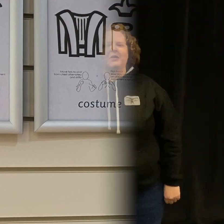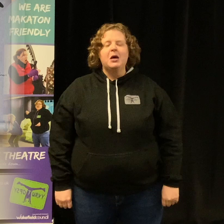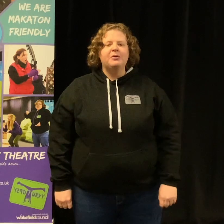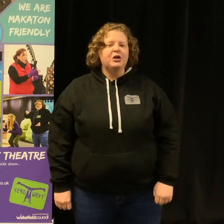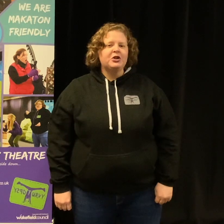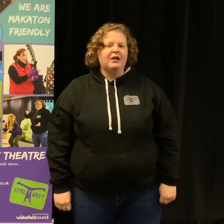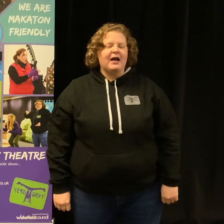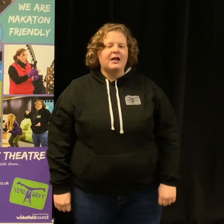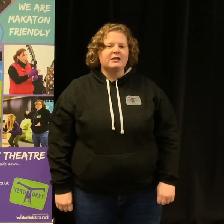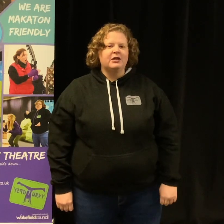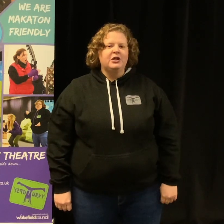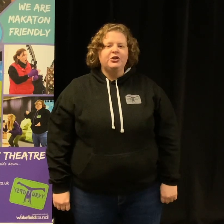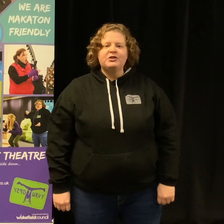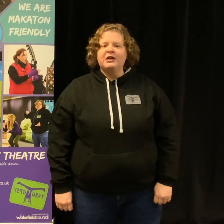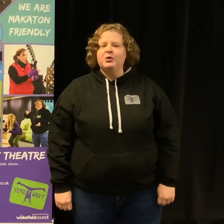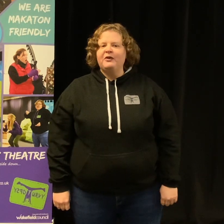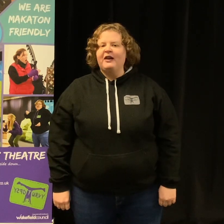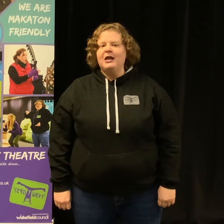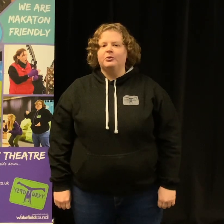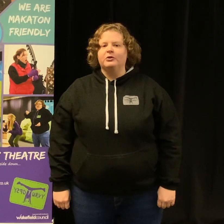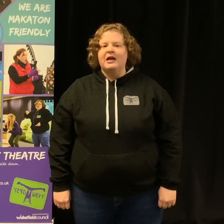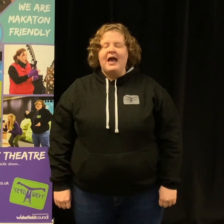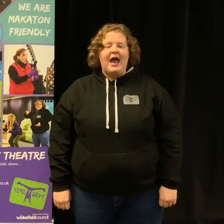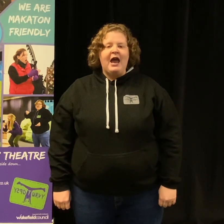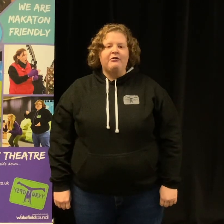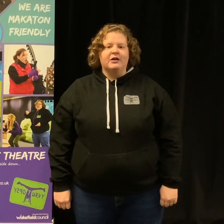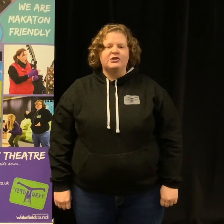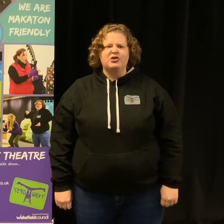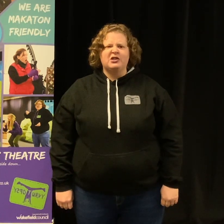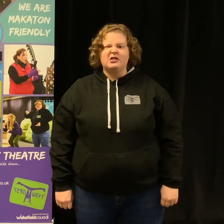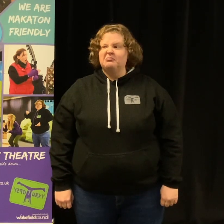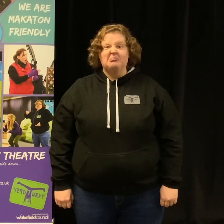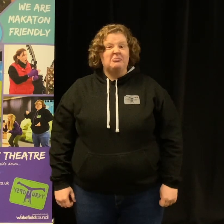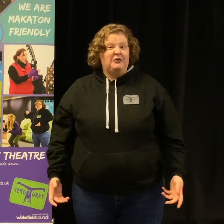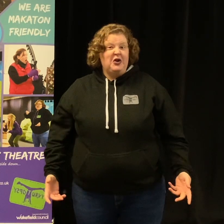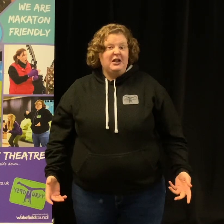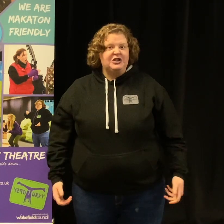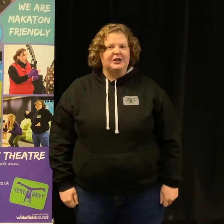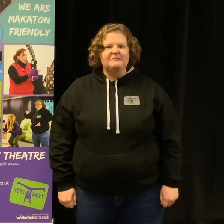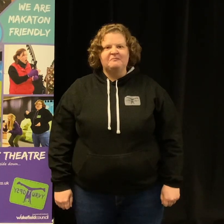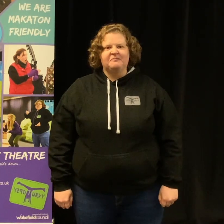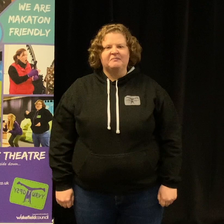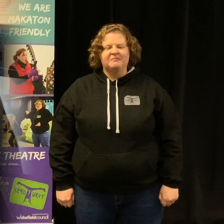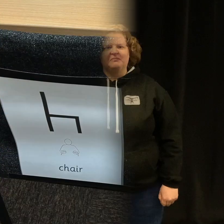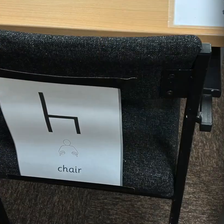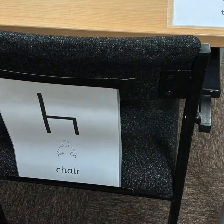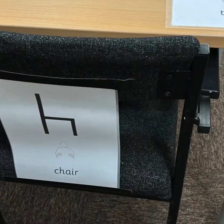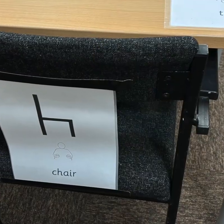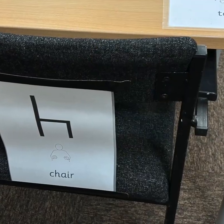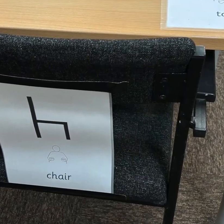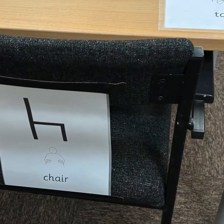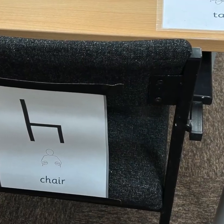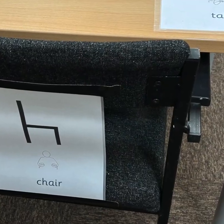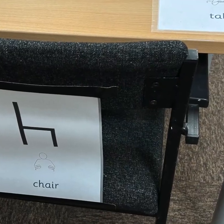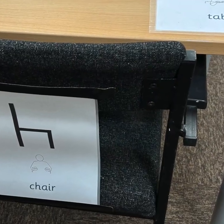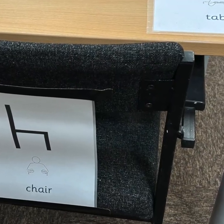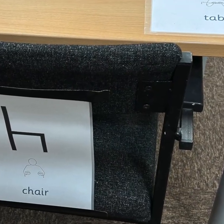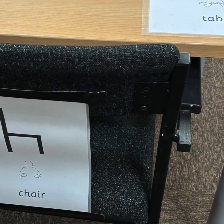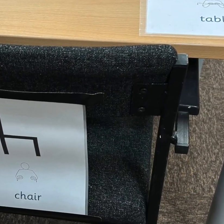But not only that, you'll see that we've labelled areas such as the furniture. You'll see labels for chair and